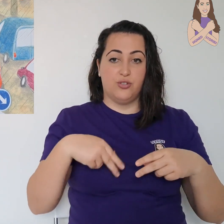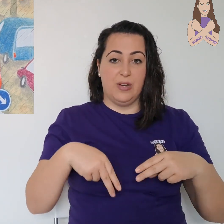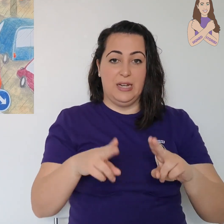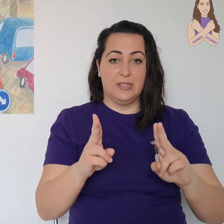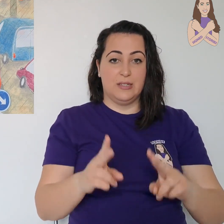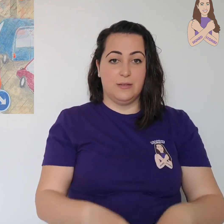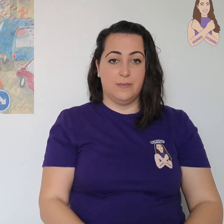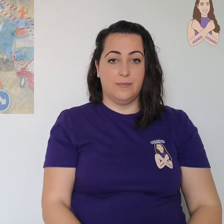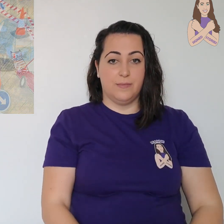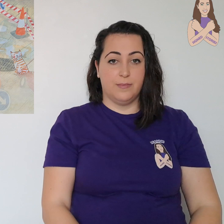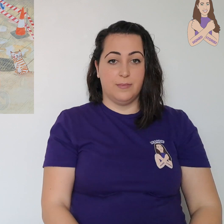street.